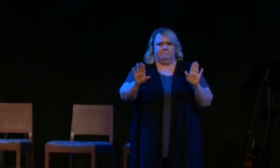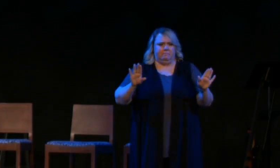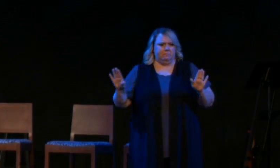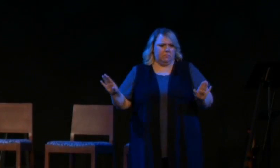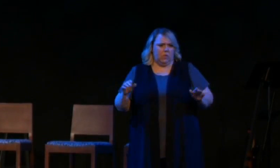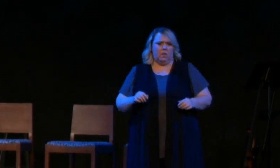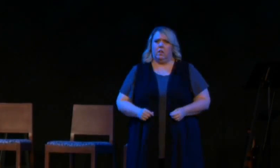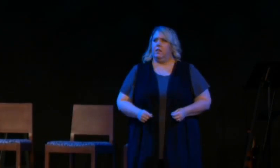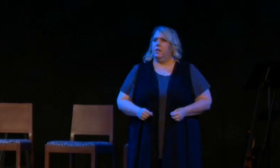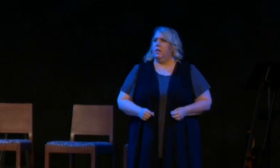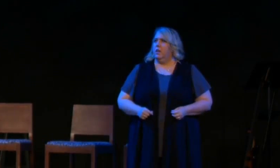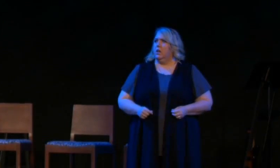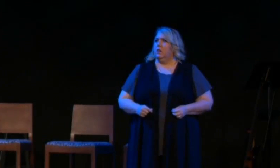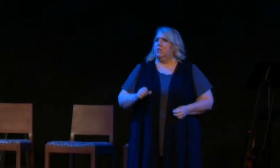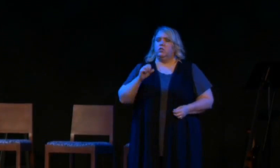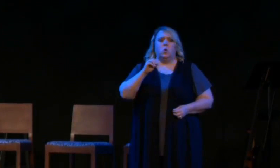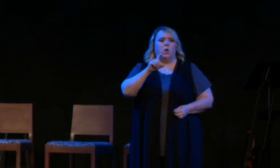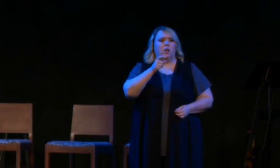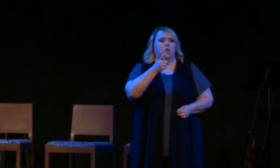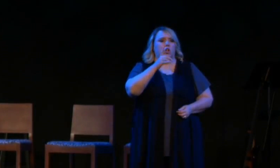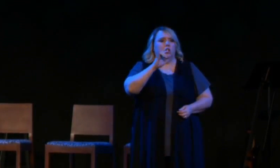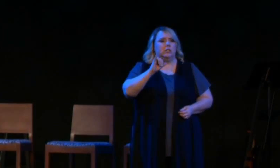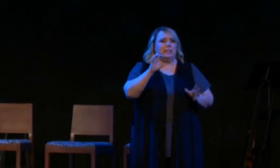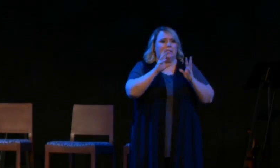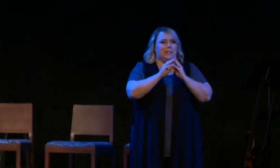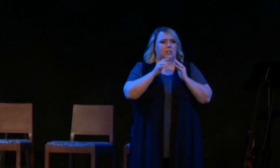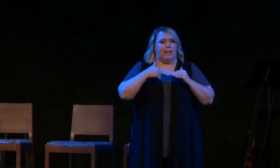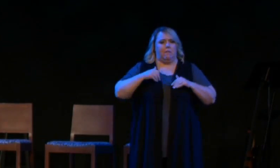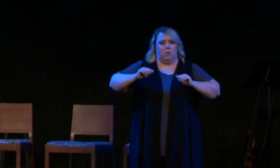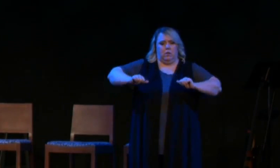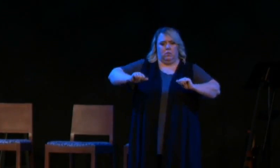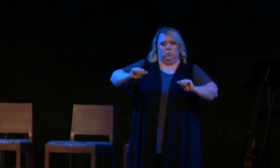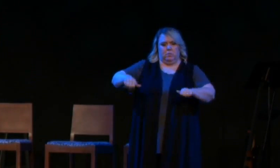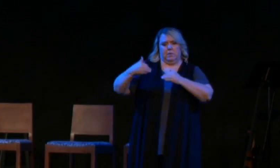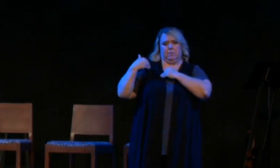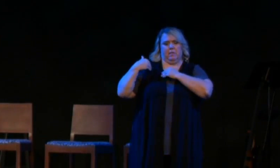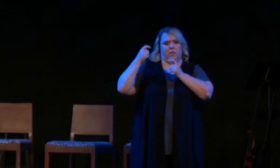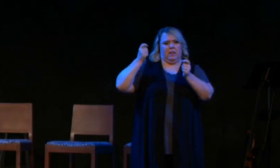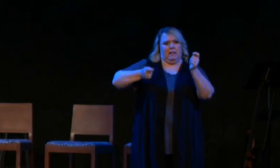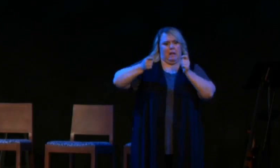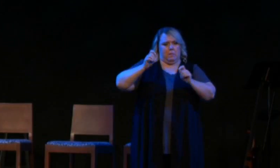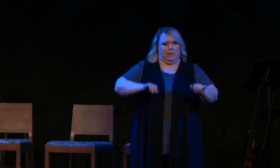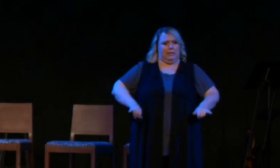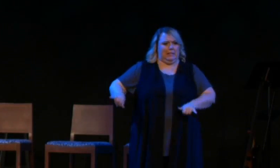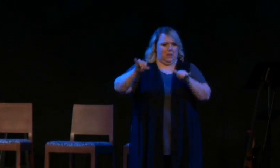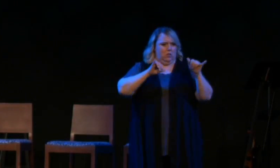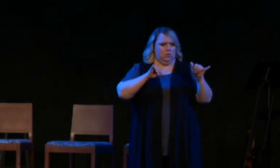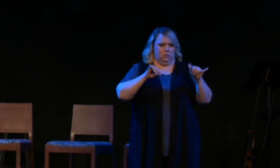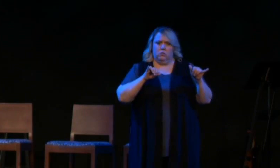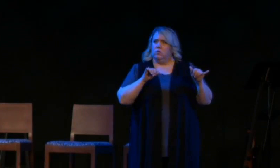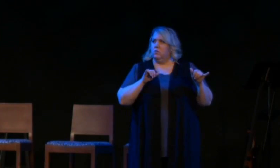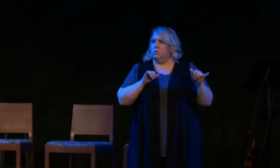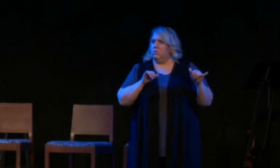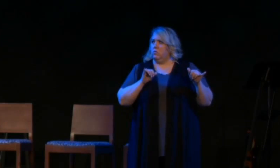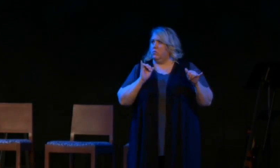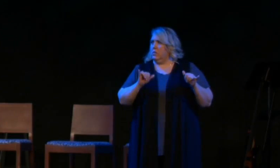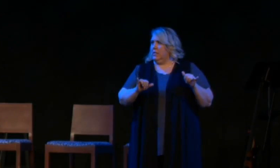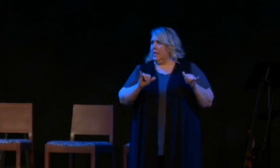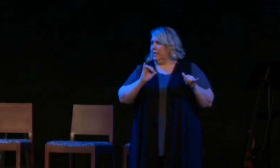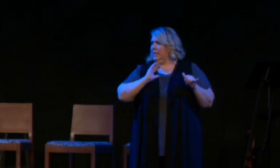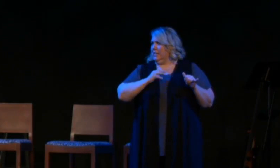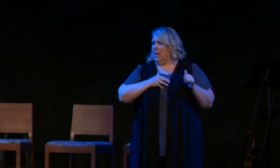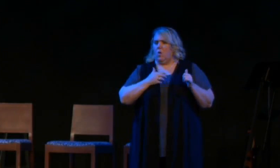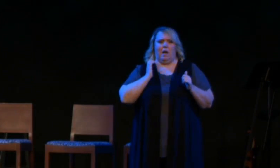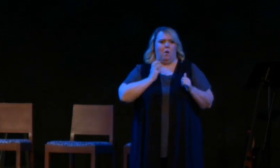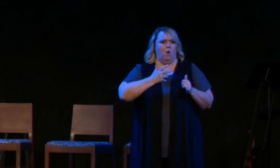Ministry and the clergy session, they have the responsibility of adapting the standards to ministry. I mean, that's just how our polity